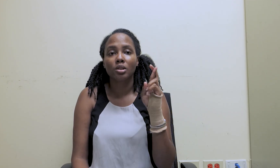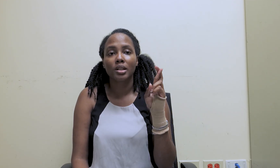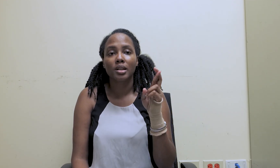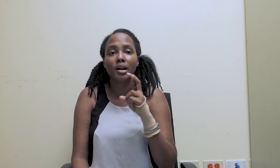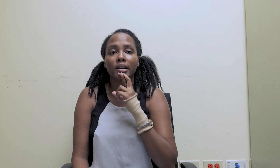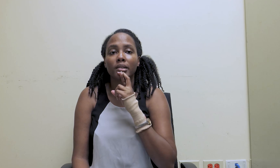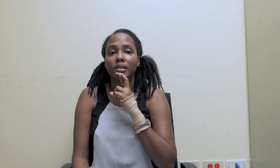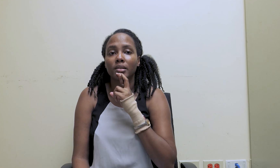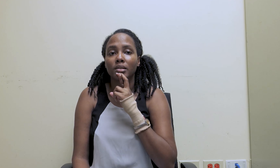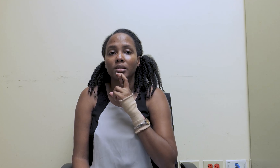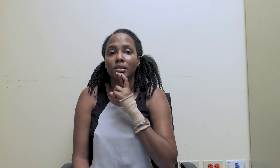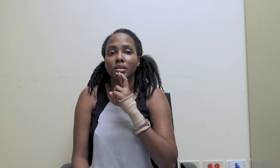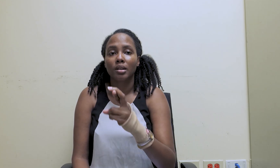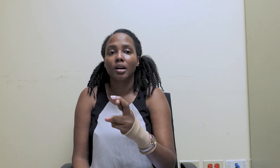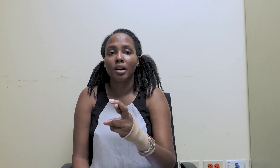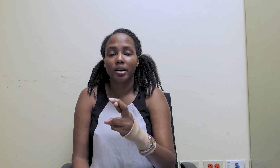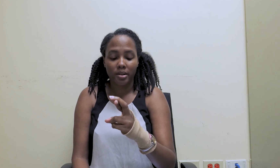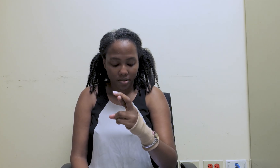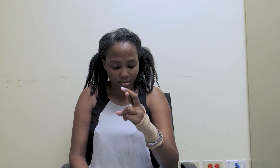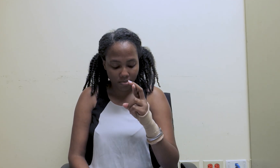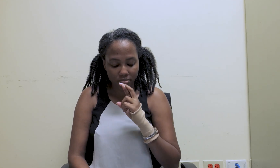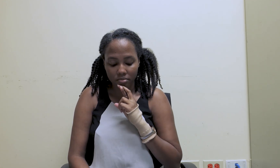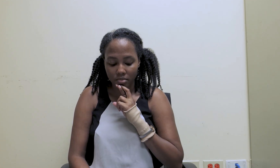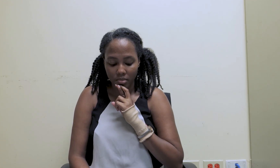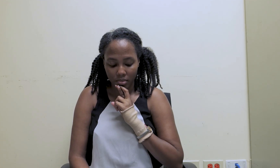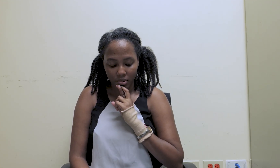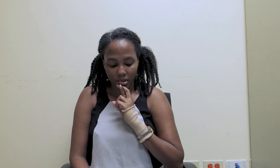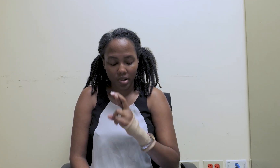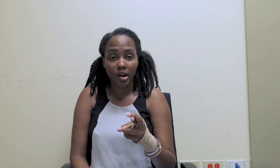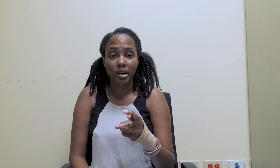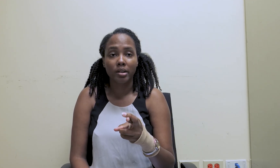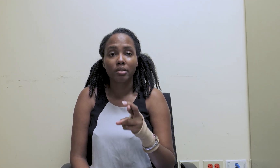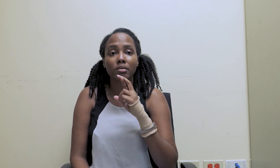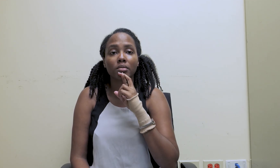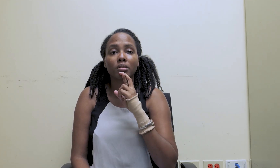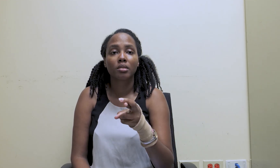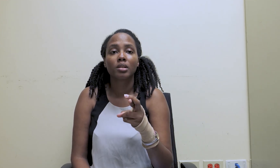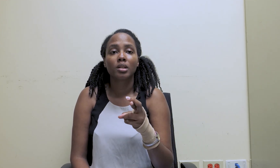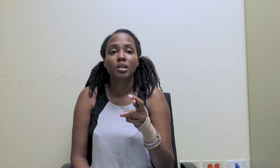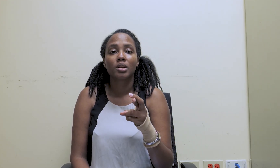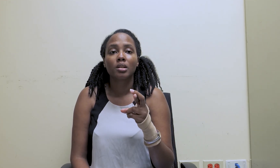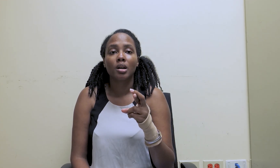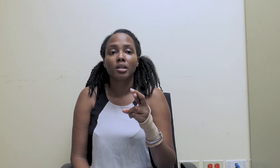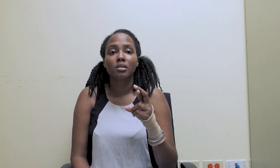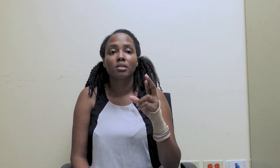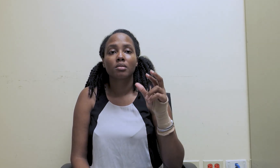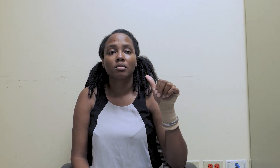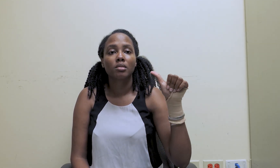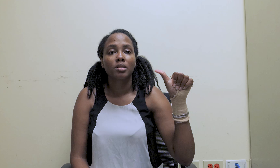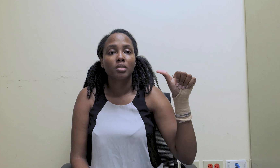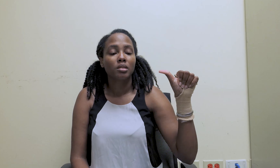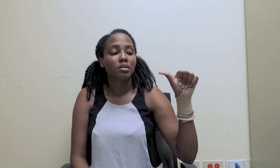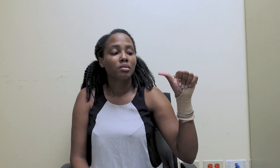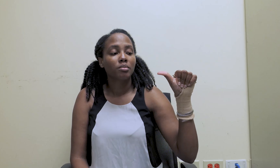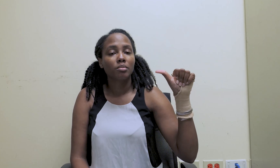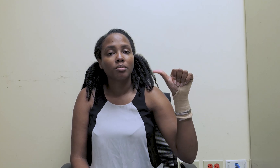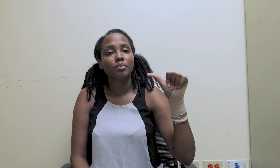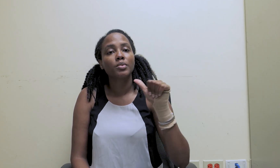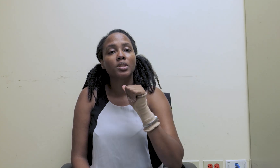letter R. R. R. Not. Stick